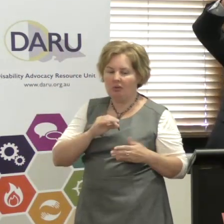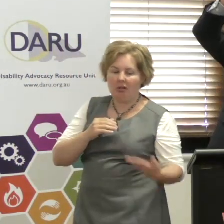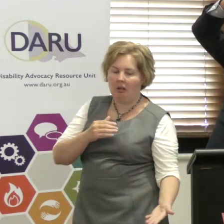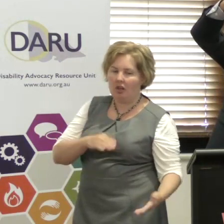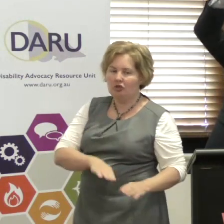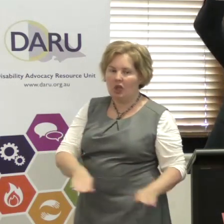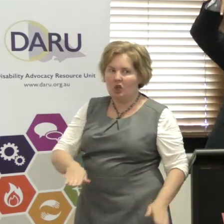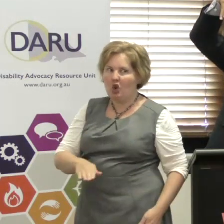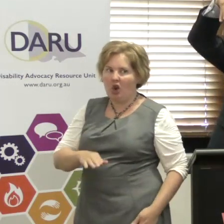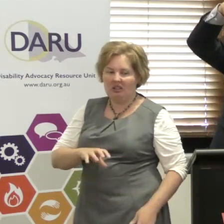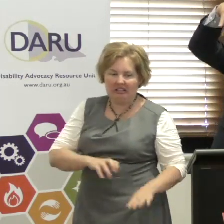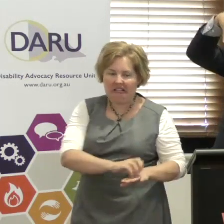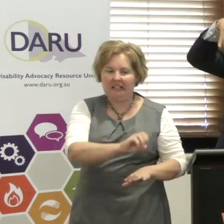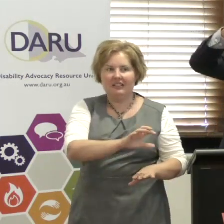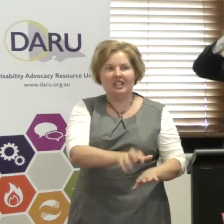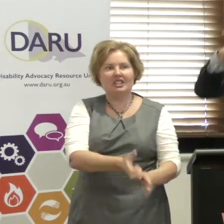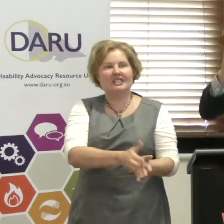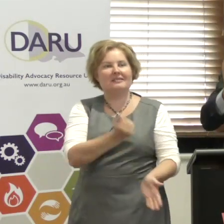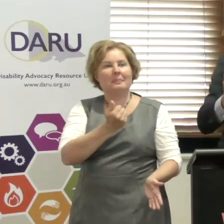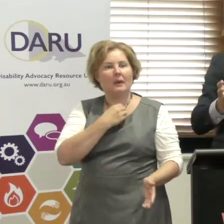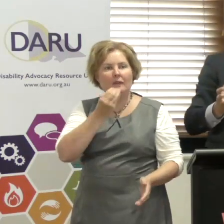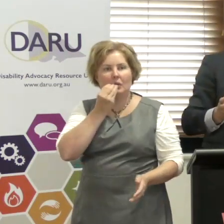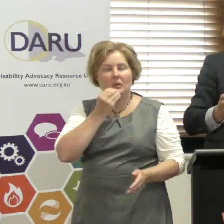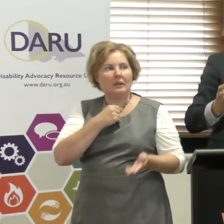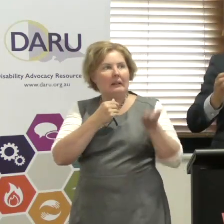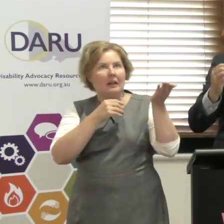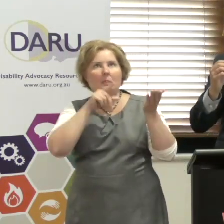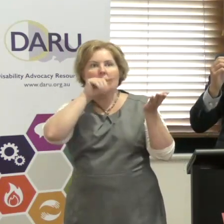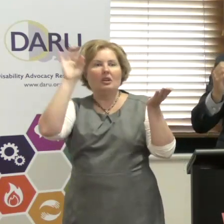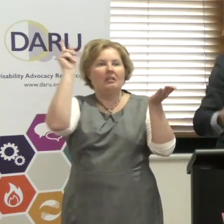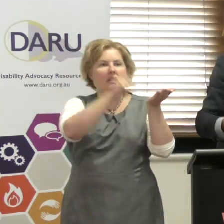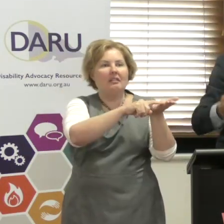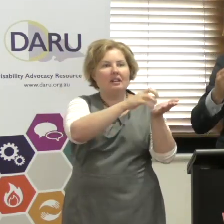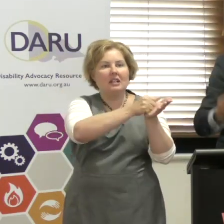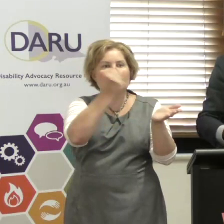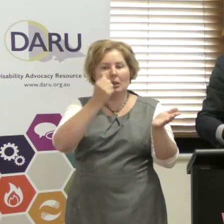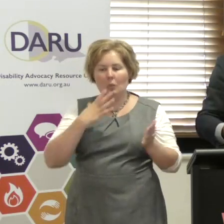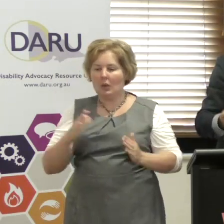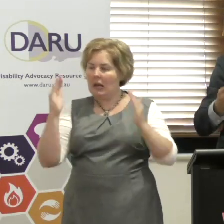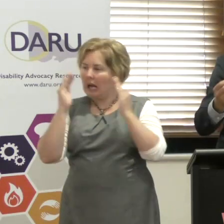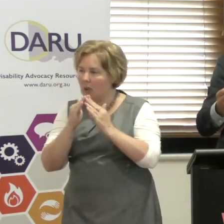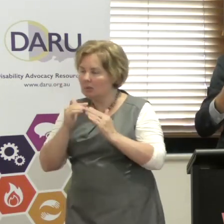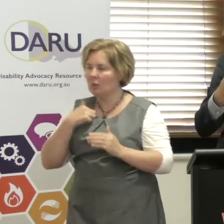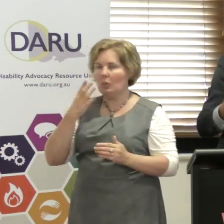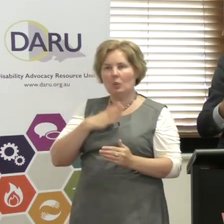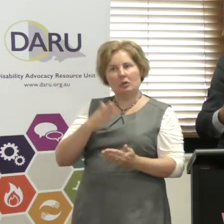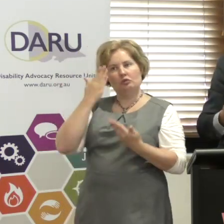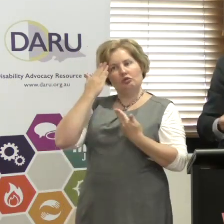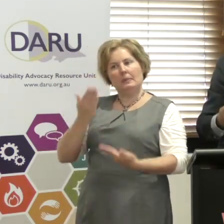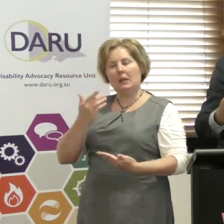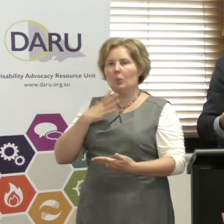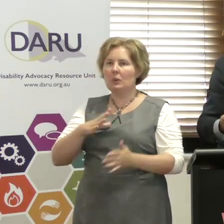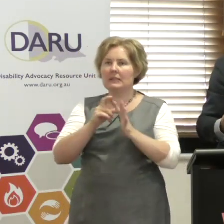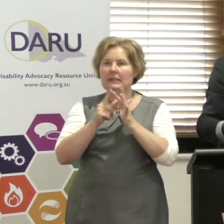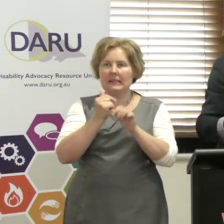and down below so the birds don't get it. So that's what I've got to do. So I want a house, I want dignity, I want respect. And he said house, I said, I want a